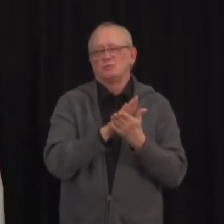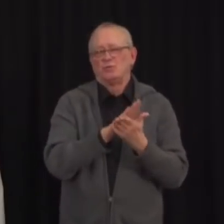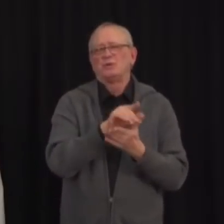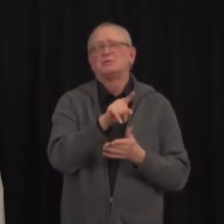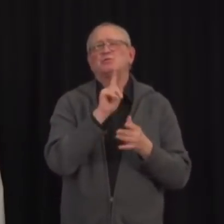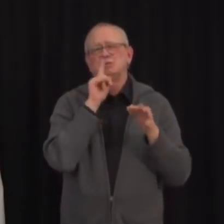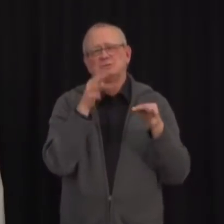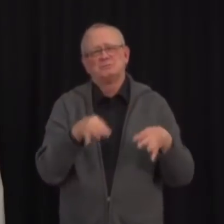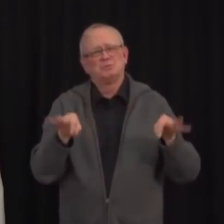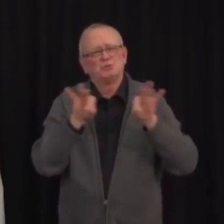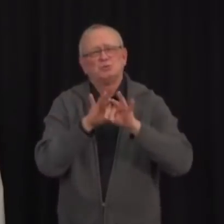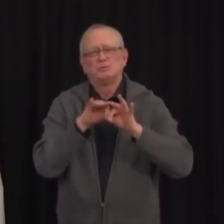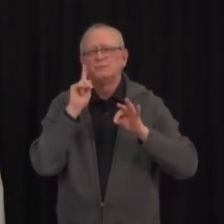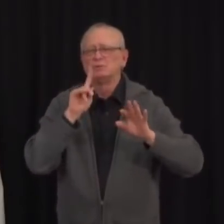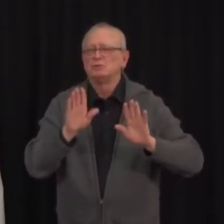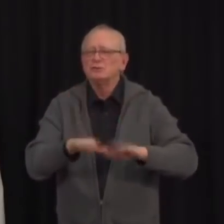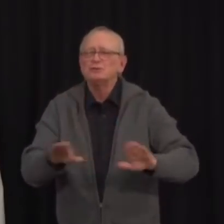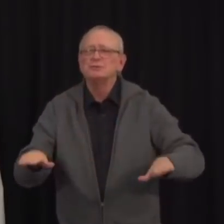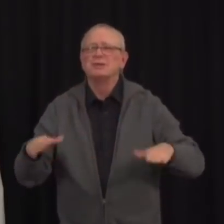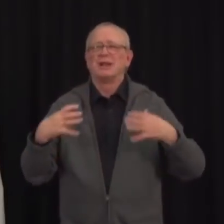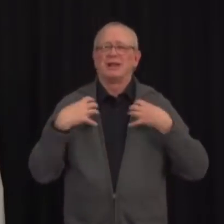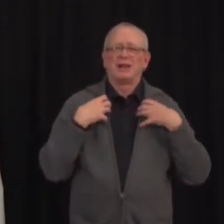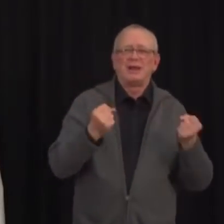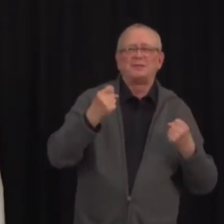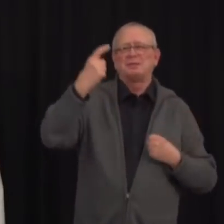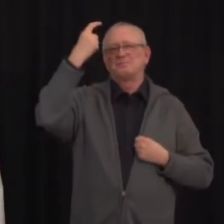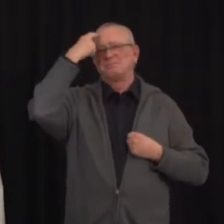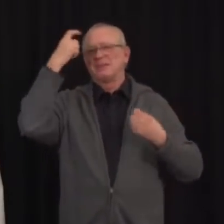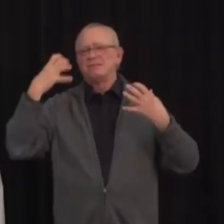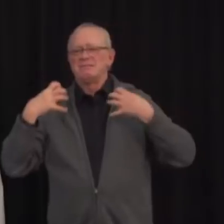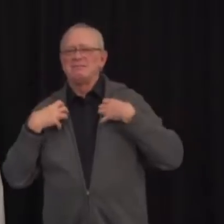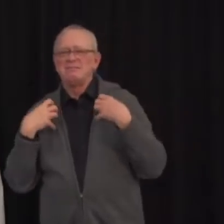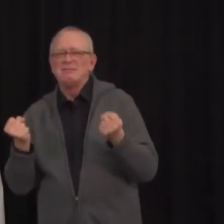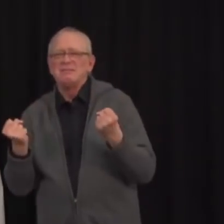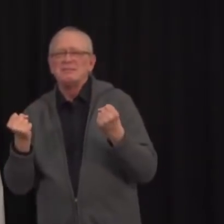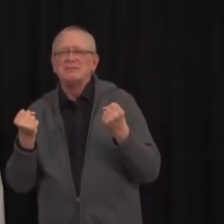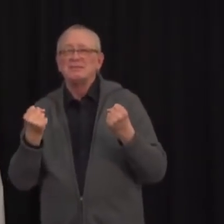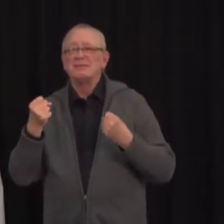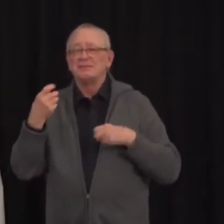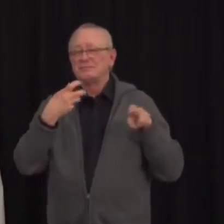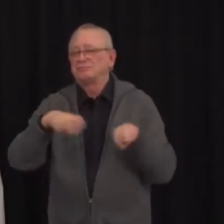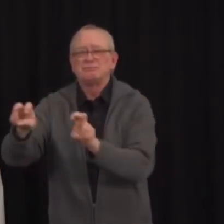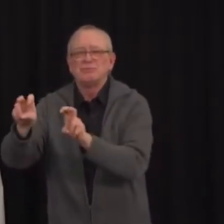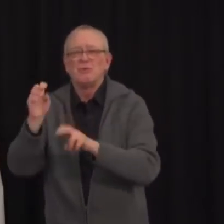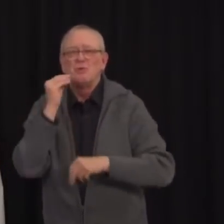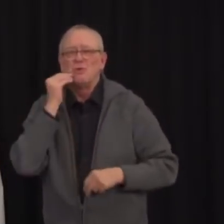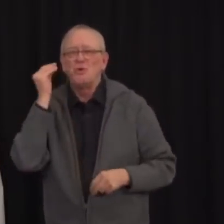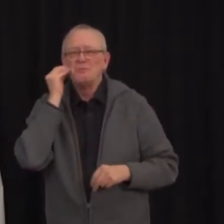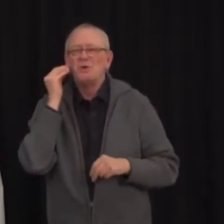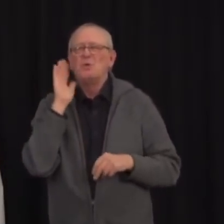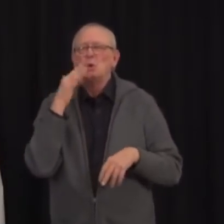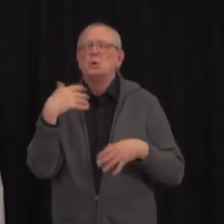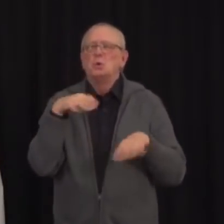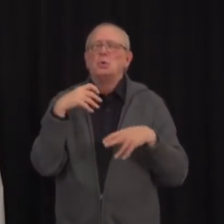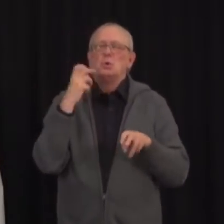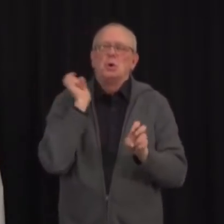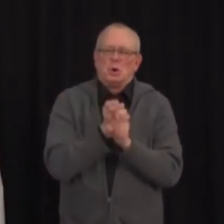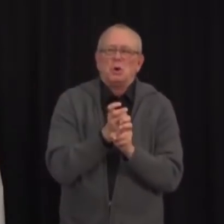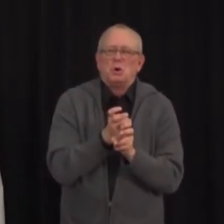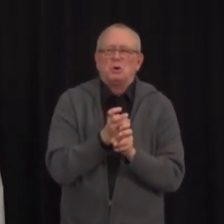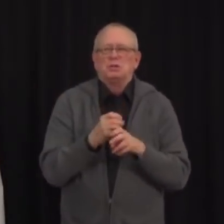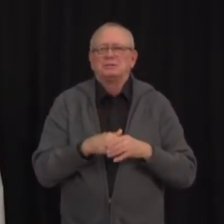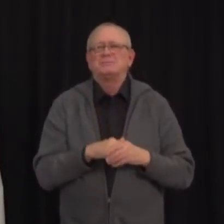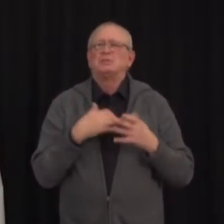that this will be difficult for many. I would like to thank everyone for their efforts and flexibility as we make this